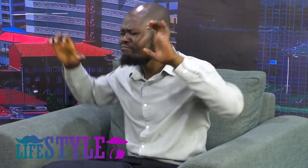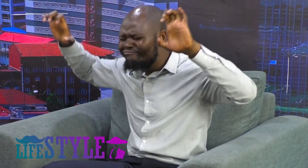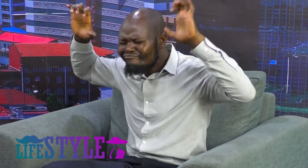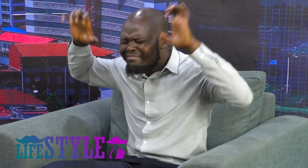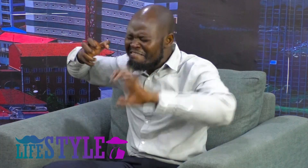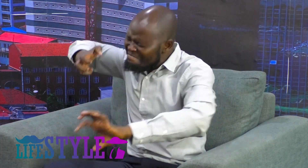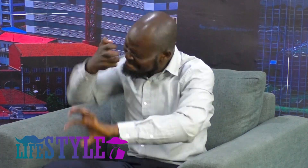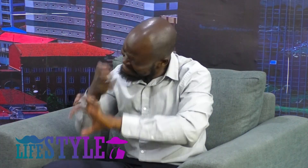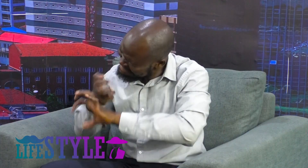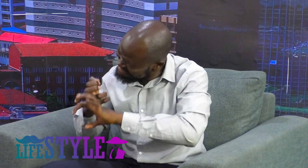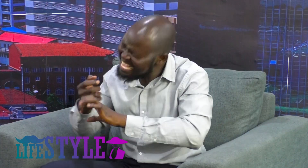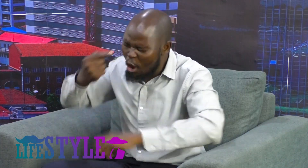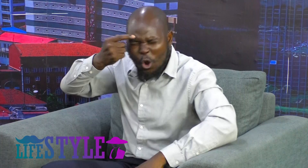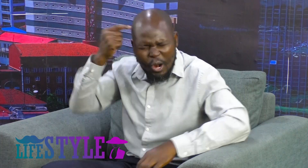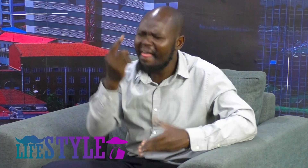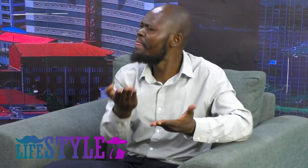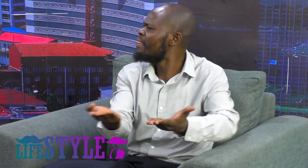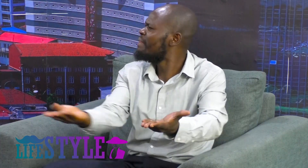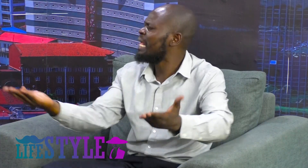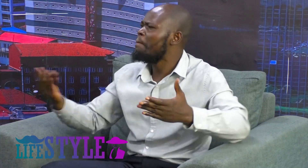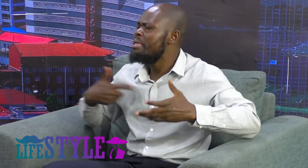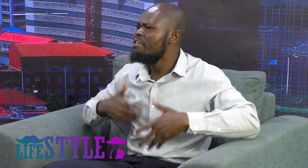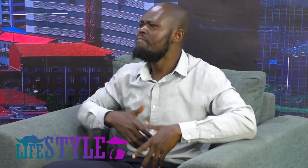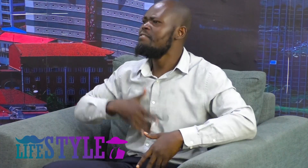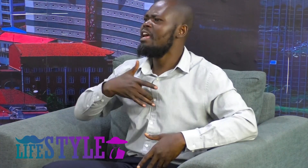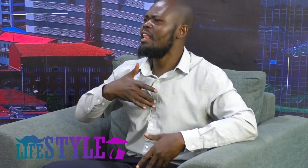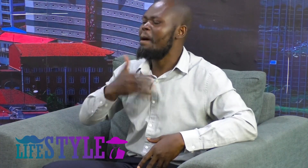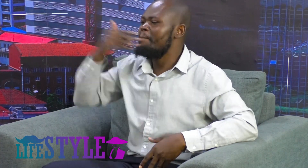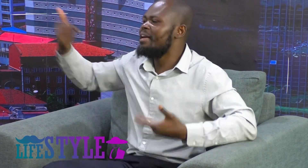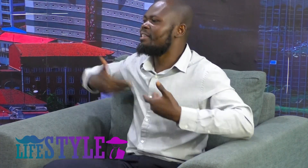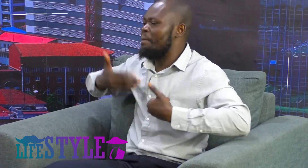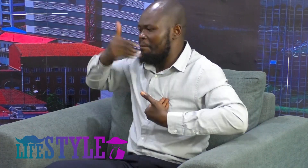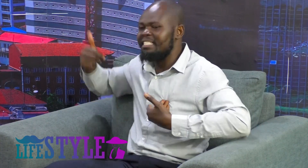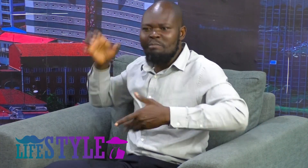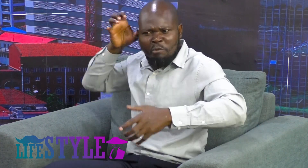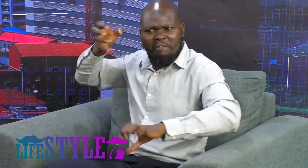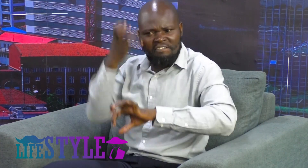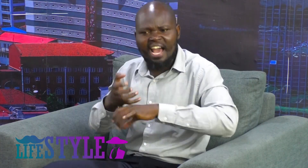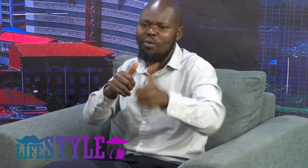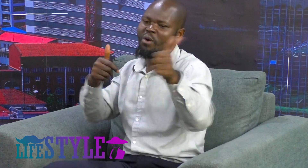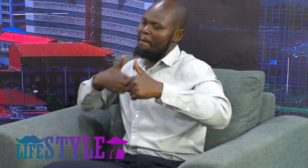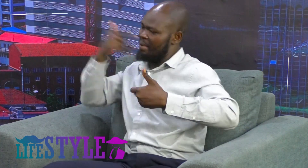Some people sign, some people are, severely deaf, meaning they can't hear anything totally.